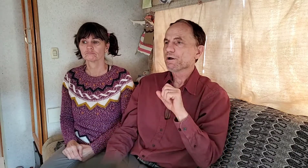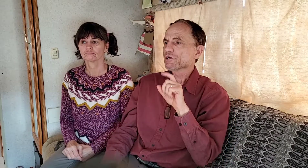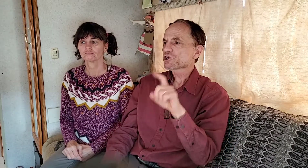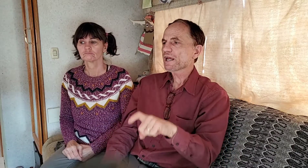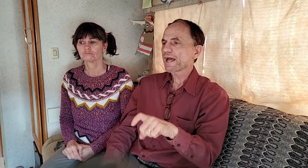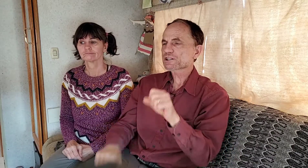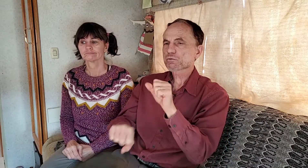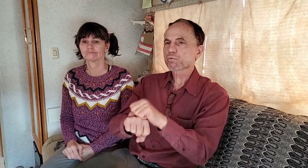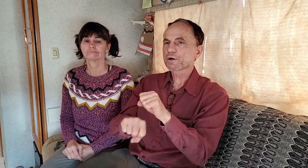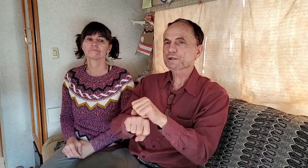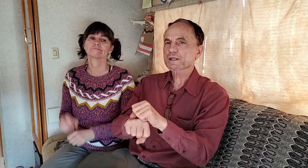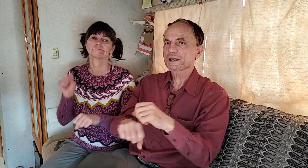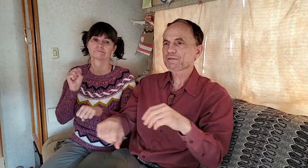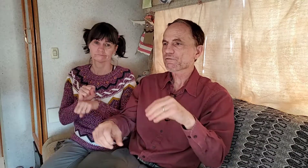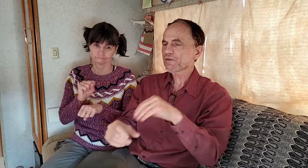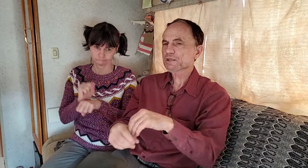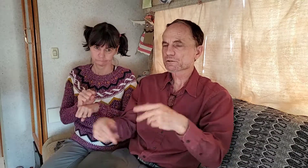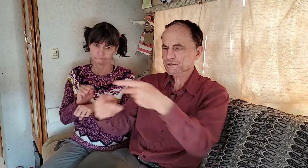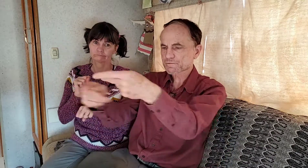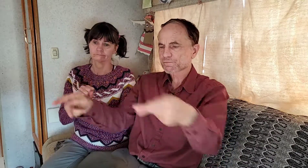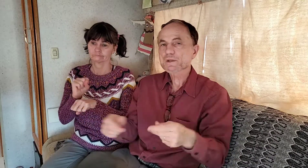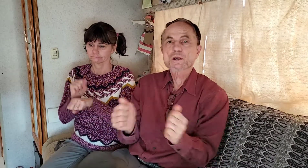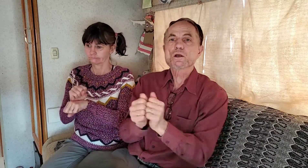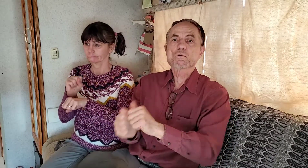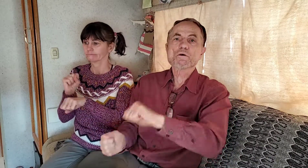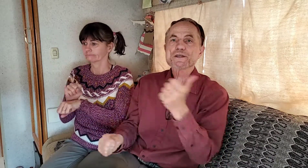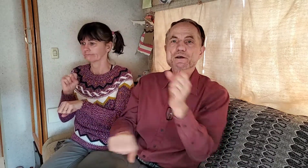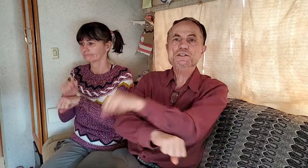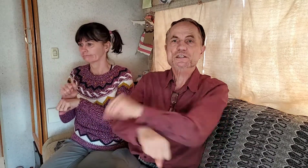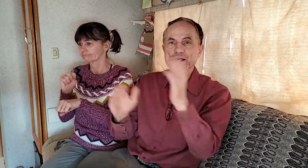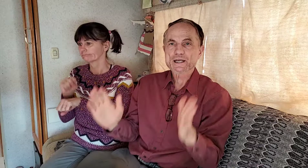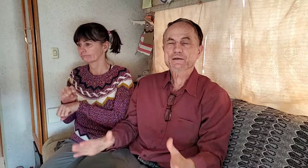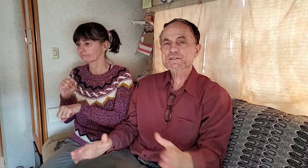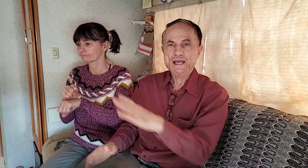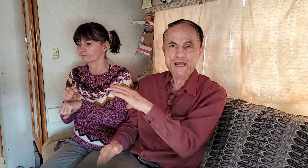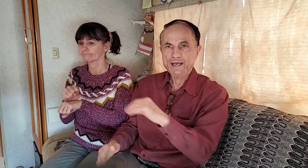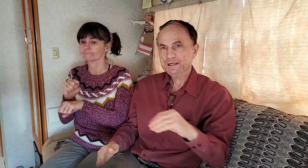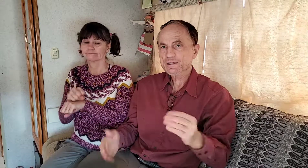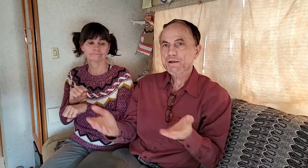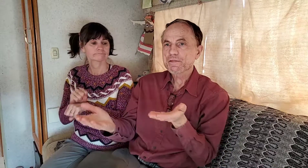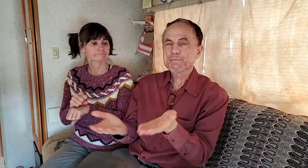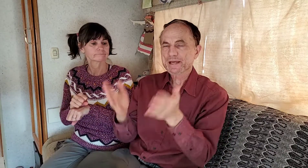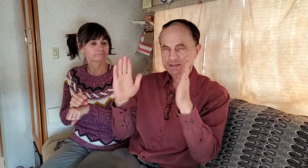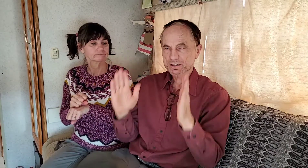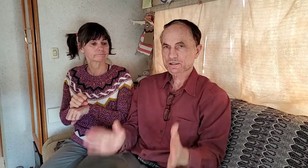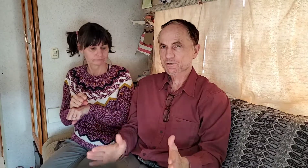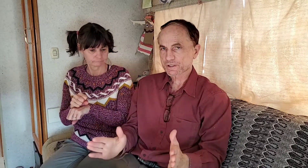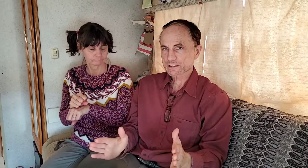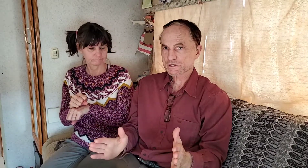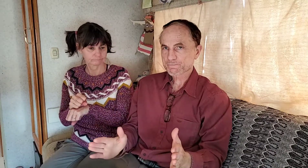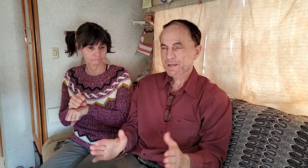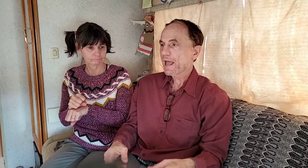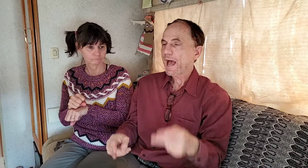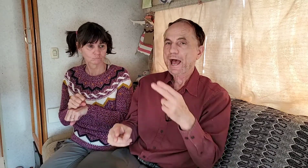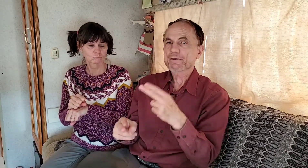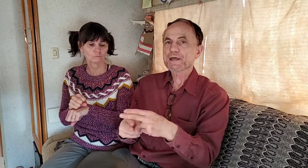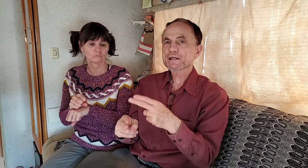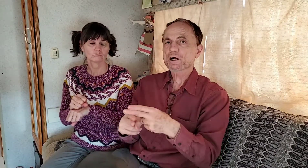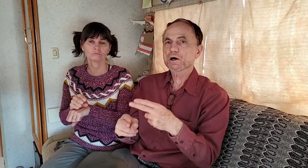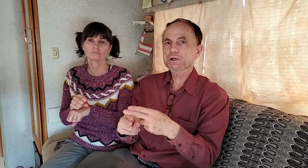she has to work in the fields with the other slaves and the paid servants, and they call